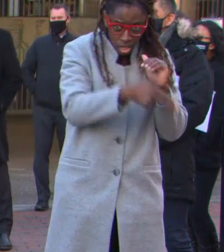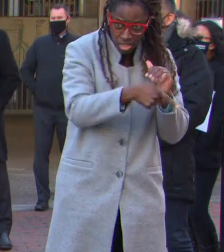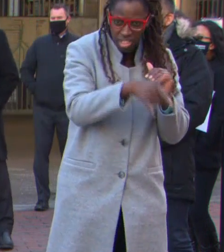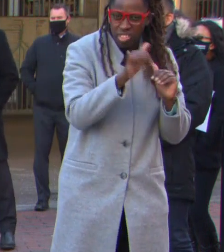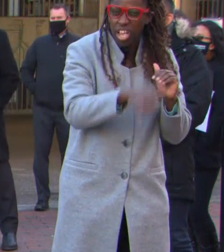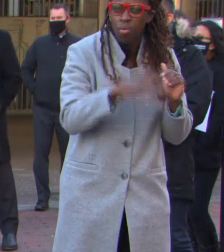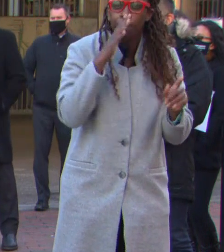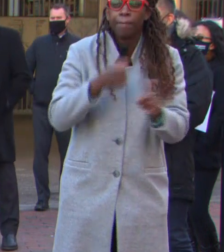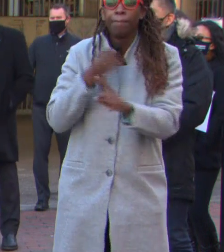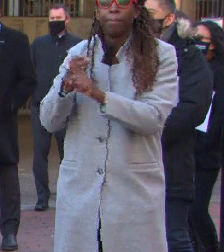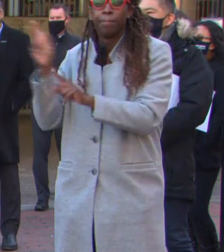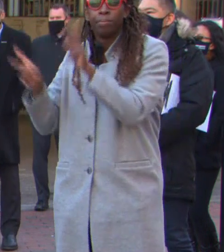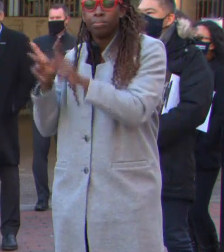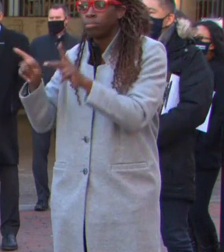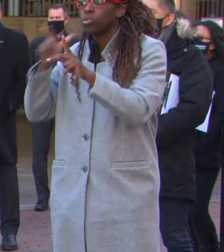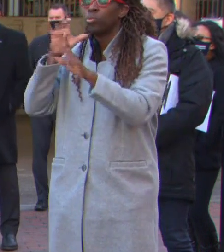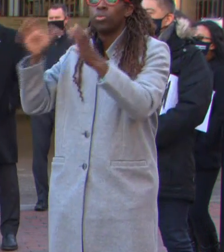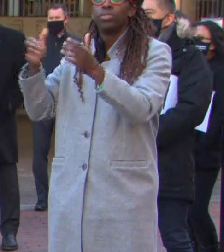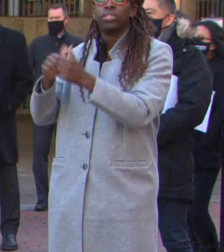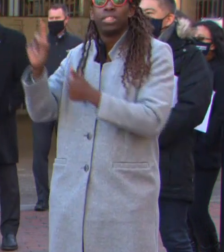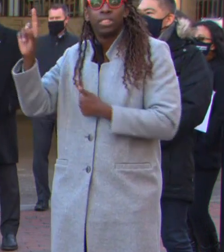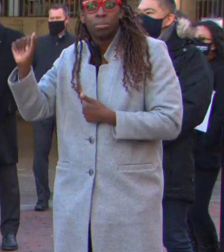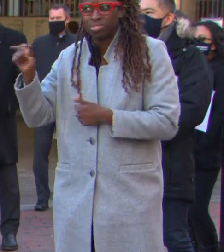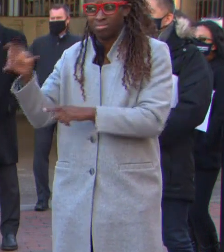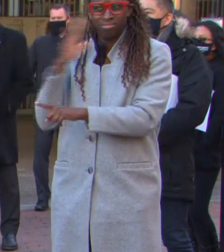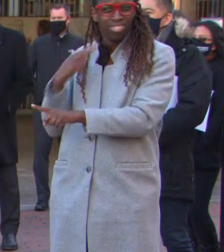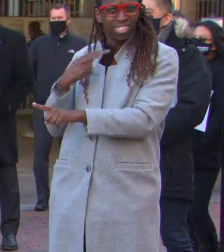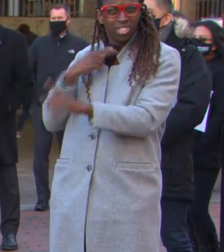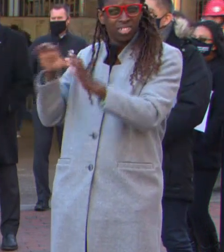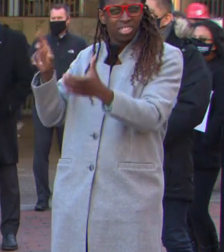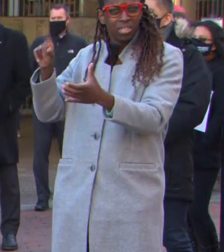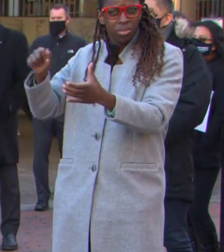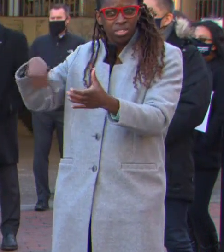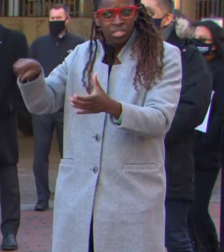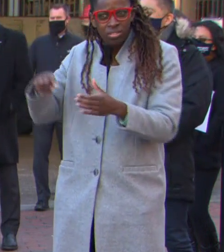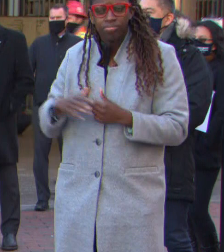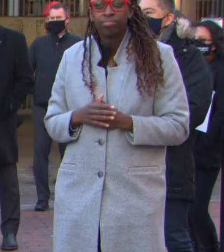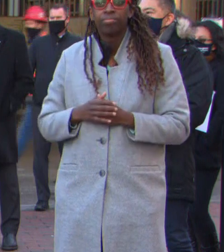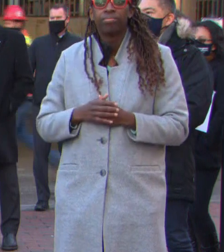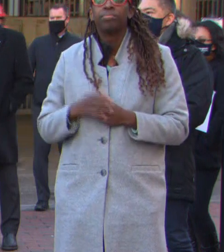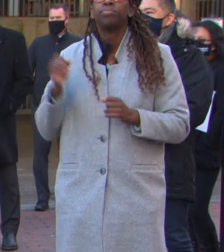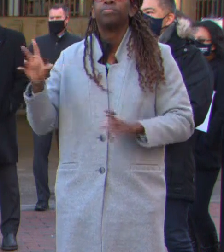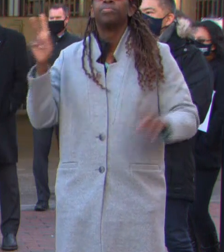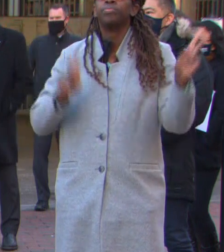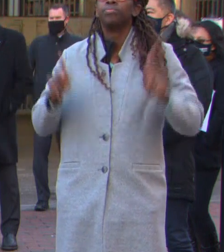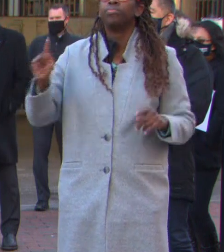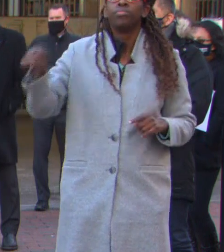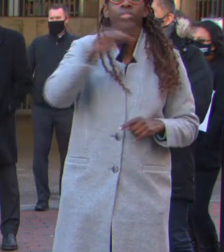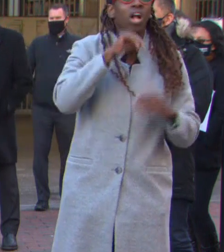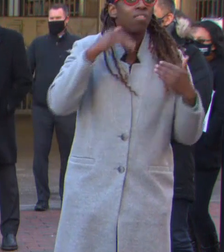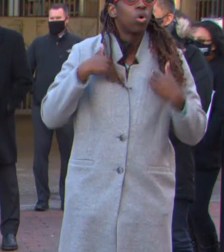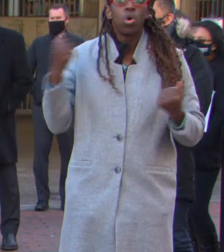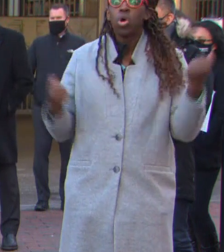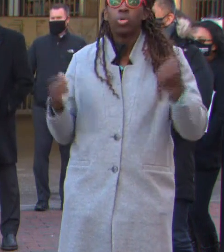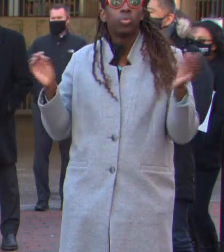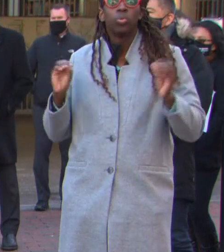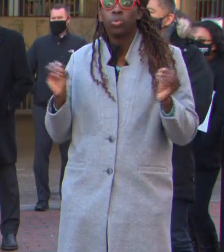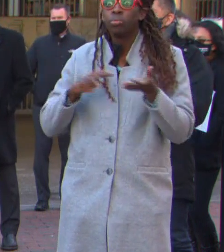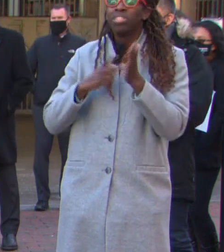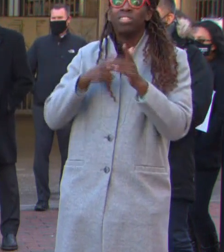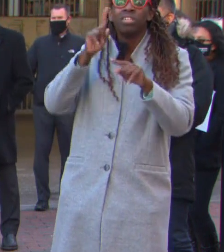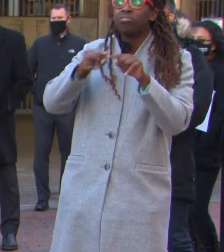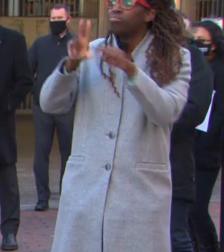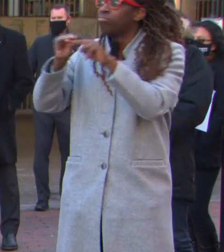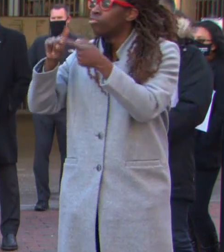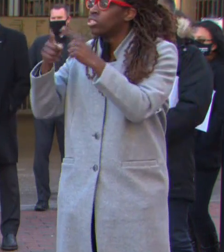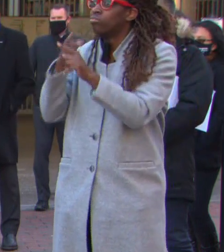that's wrong. Our most vulnerable members of our society might not have cars or anyone to drive them where they need to go.